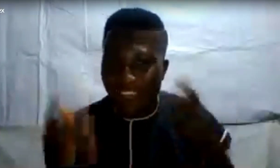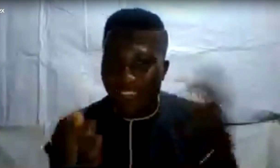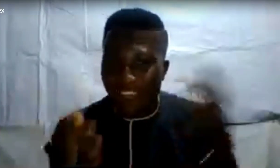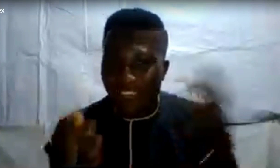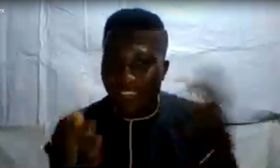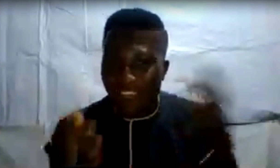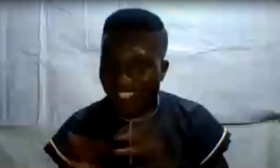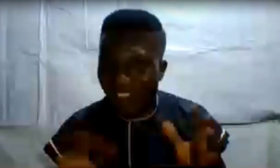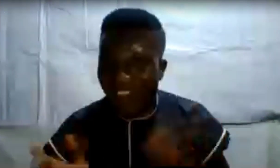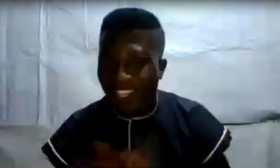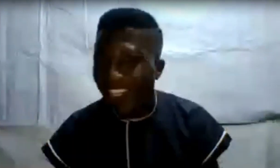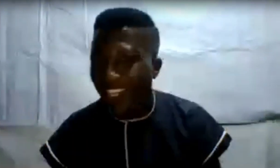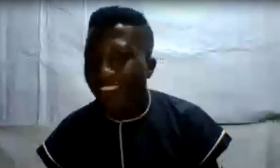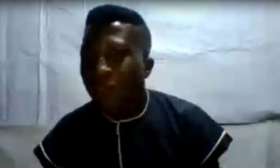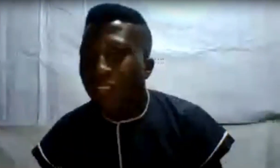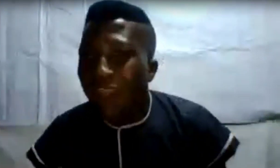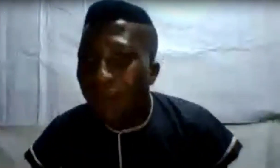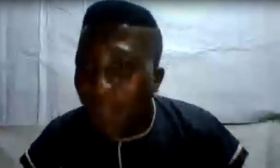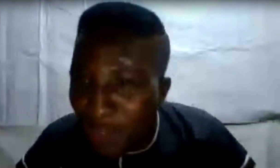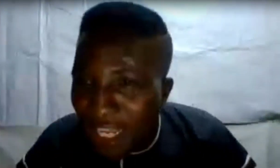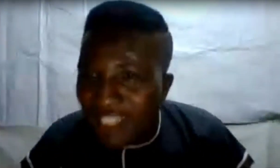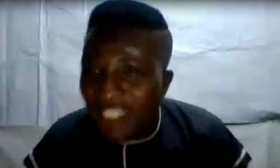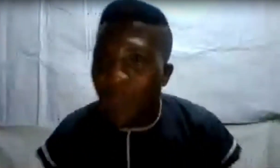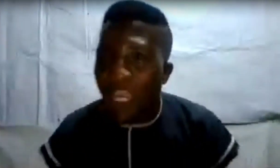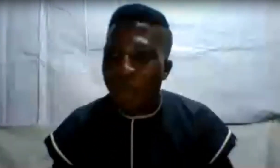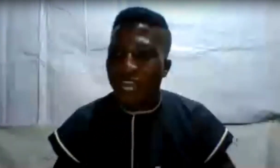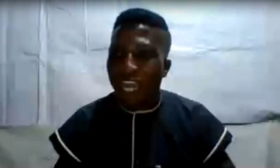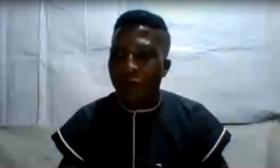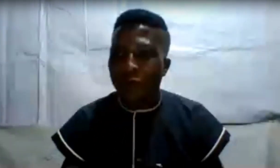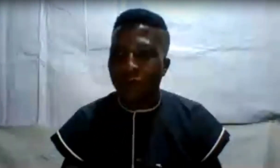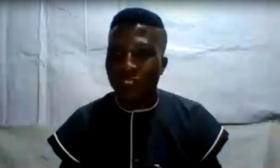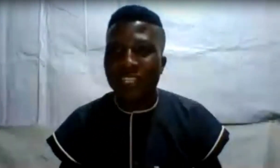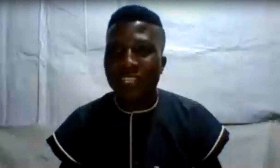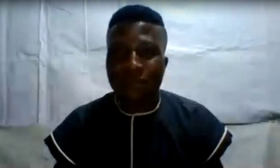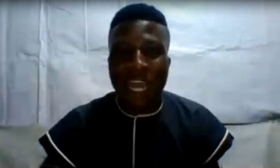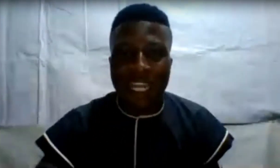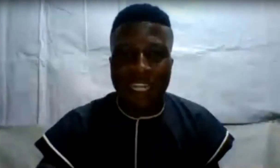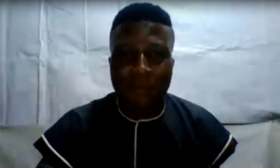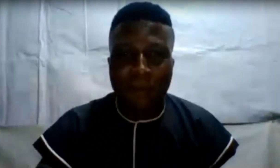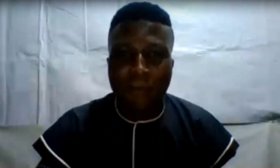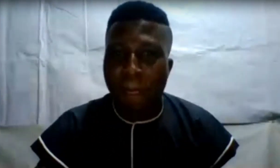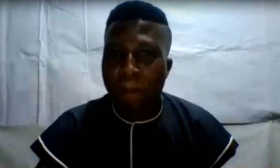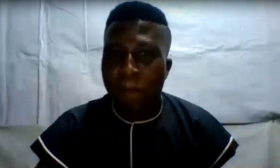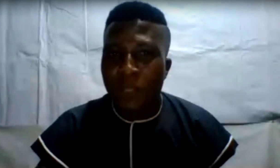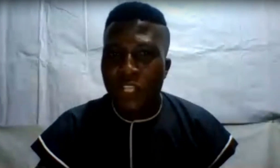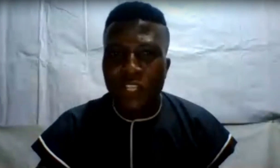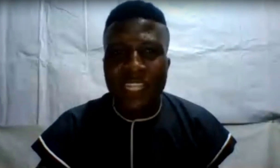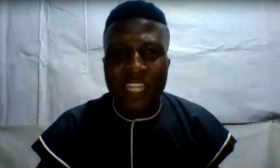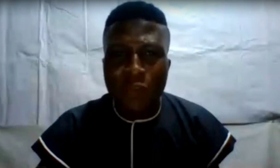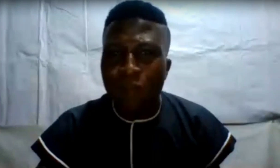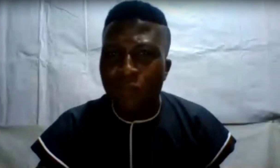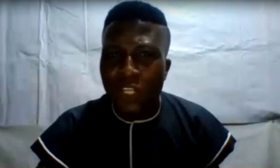have you now? Solace is back. Solace, can you turn on your video? Admin, please unmute Solace.